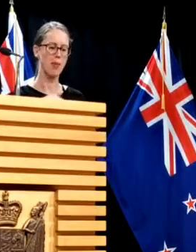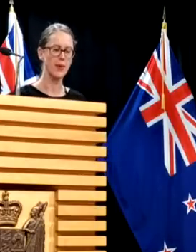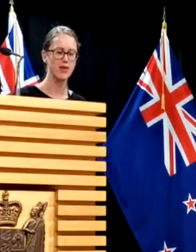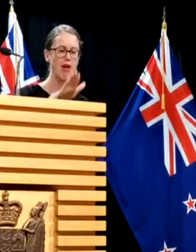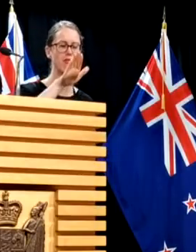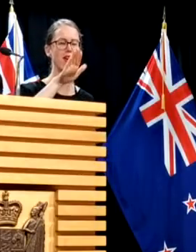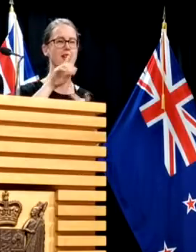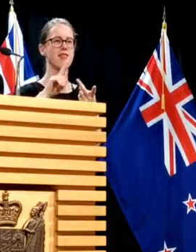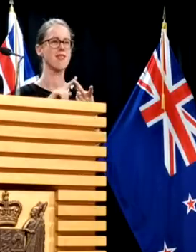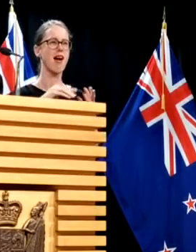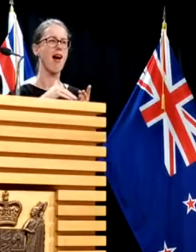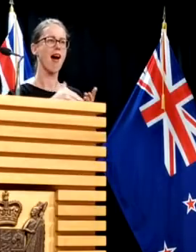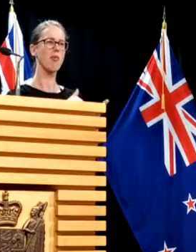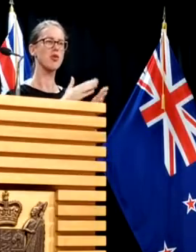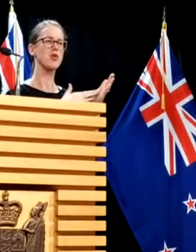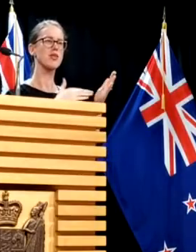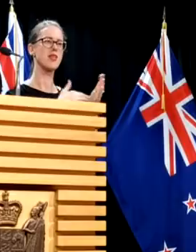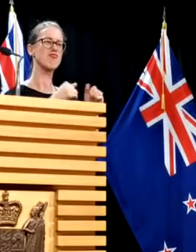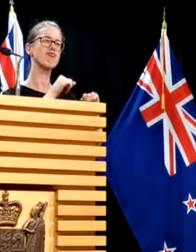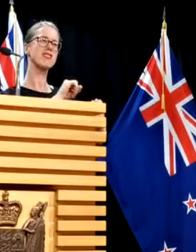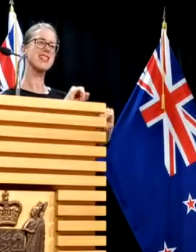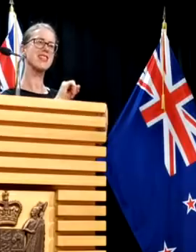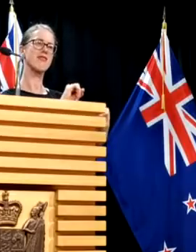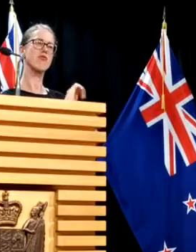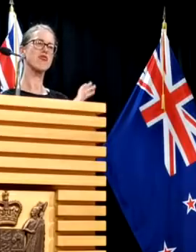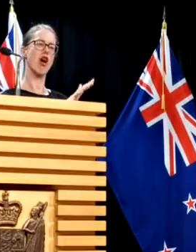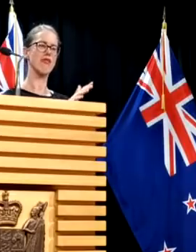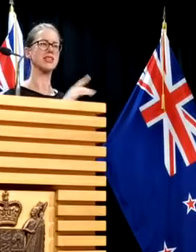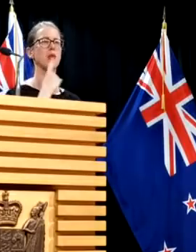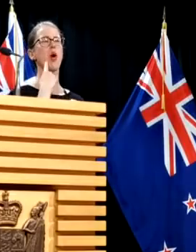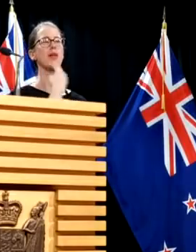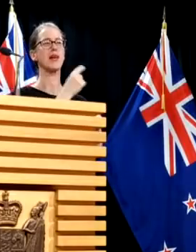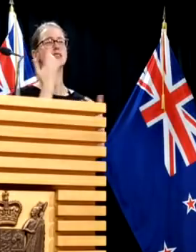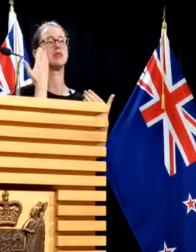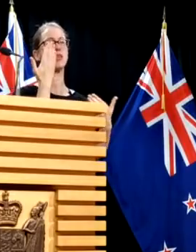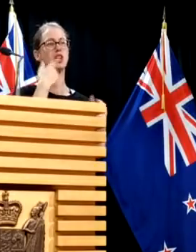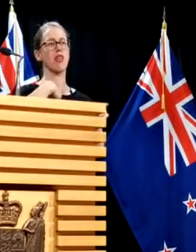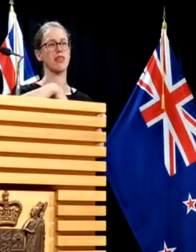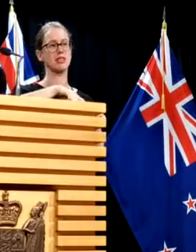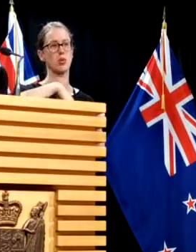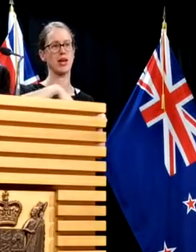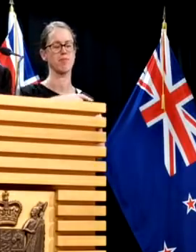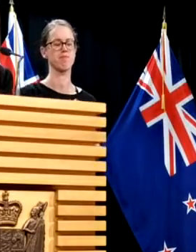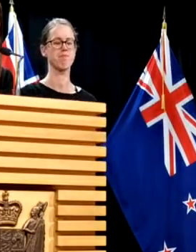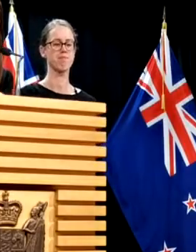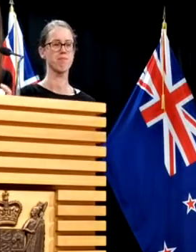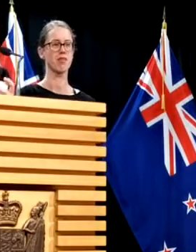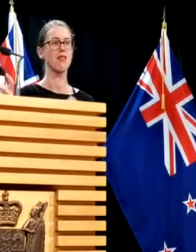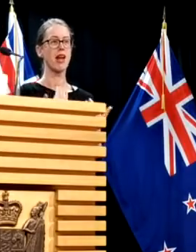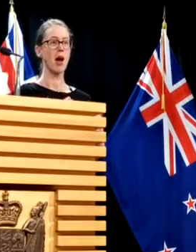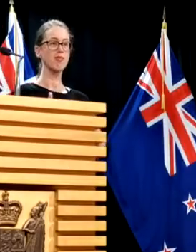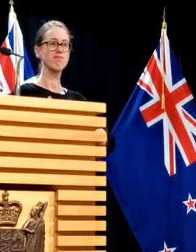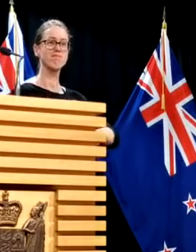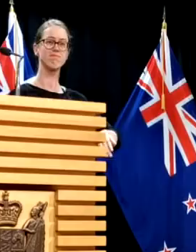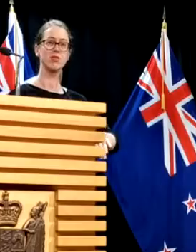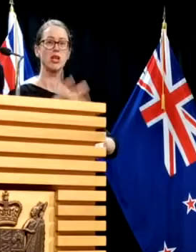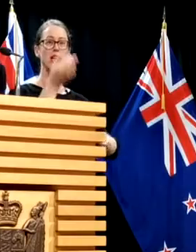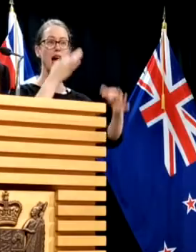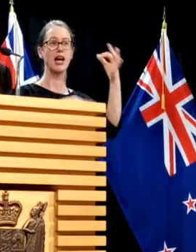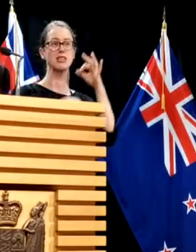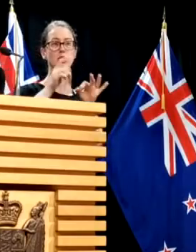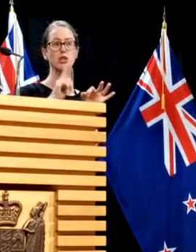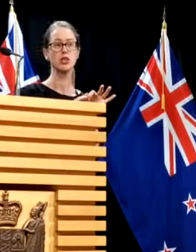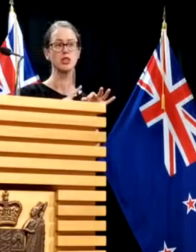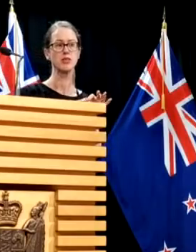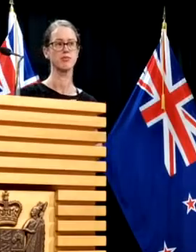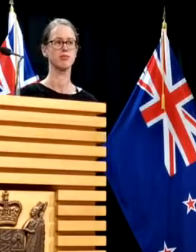recovery and continue keeping New Zealand and New Zealanders safe from COVID-19. But for now, I'm more than happy to take your questions. Why